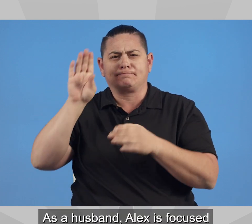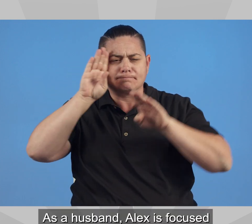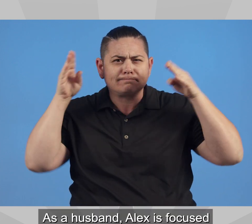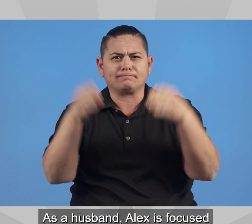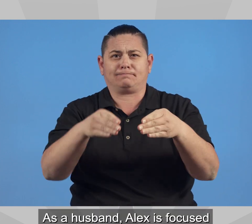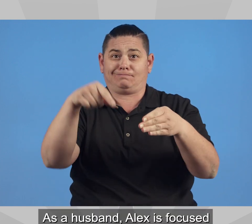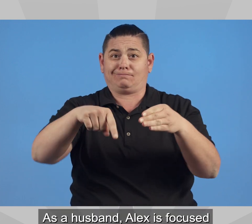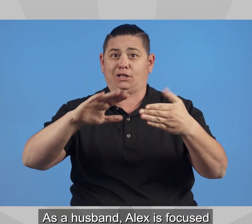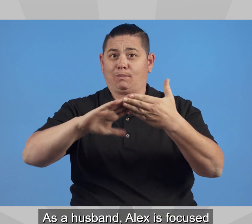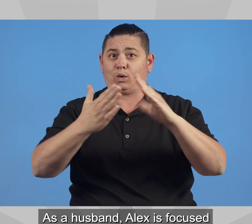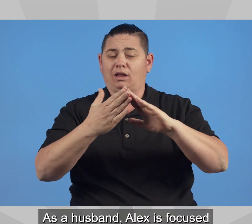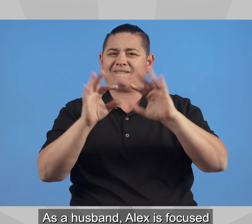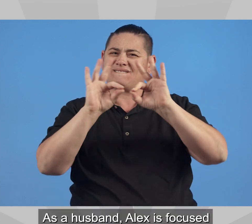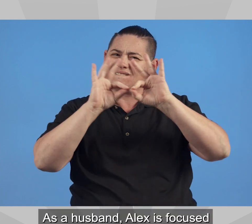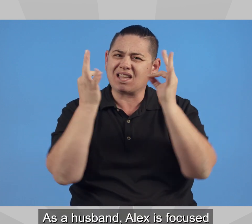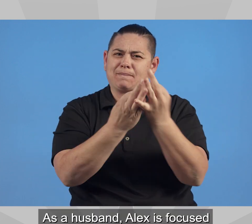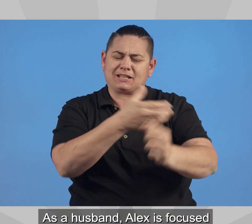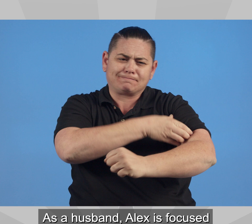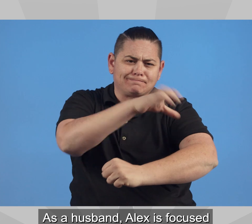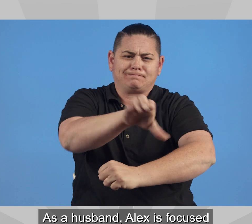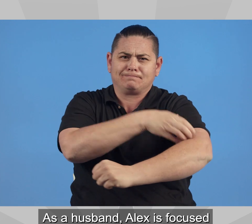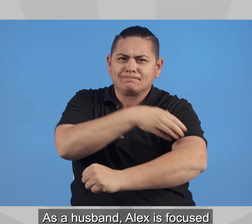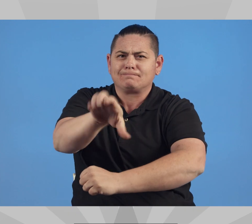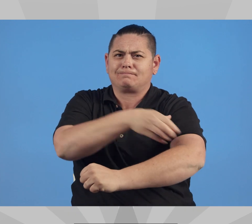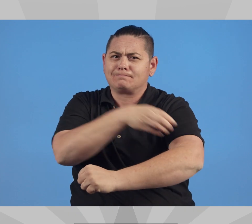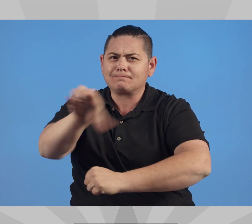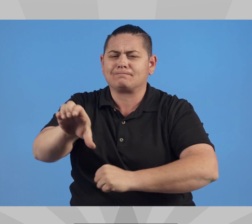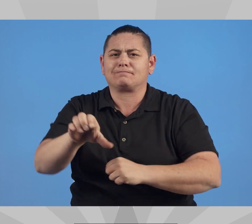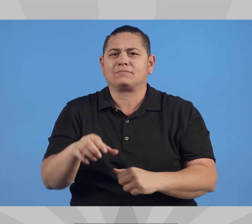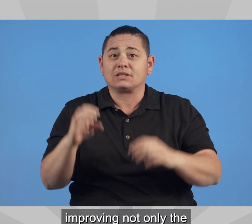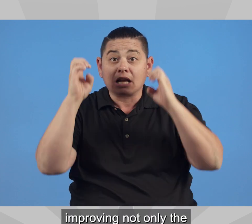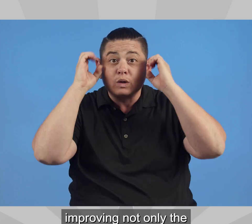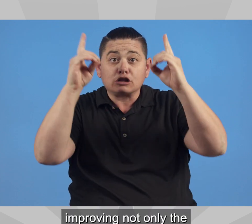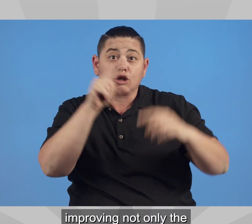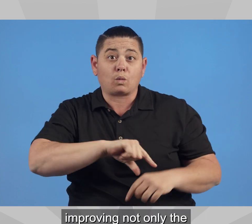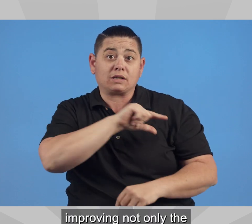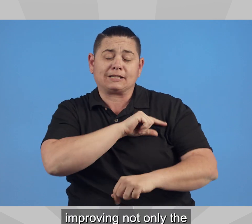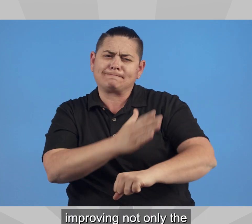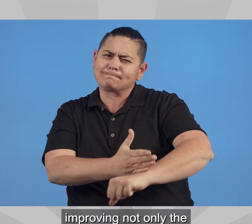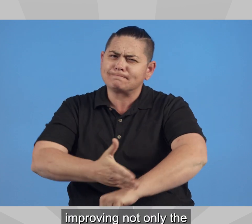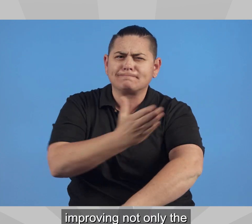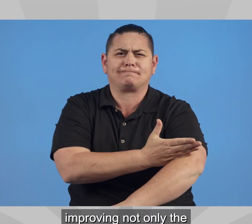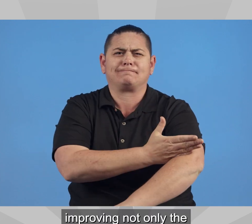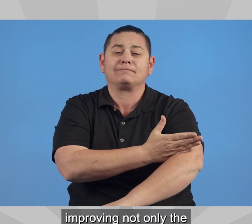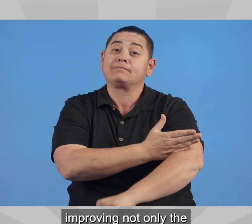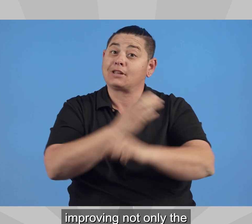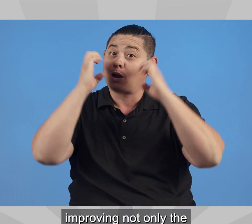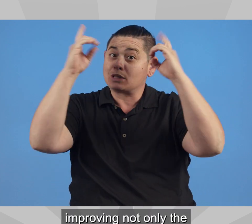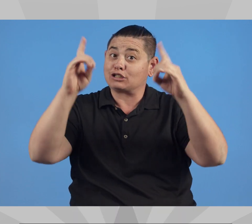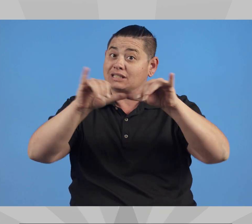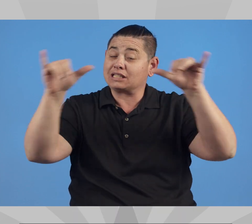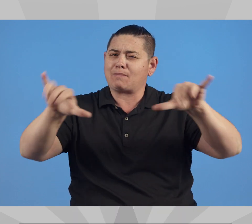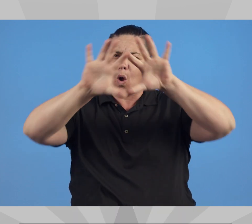As a husband, Alex is focused on empowering our families in the community, improving not only the quality of